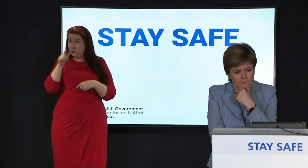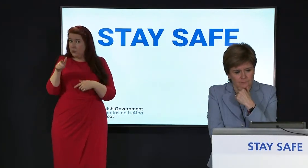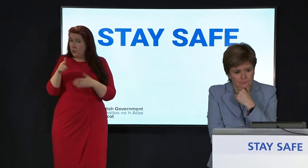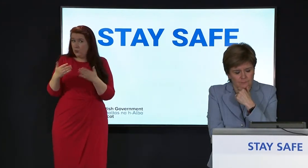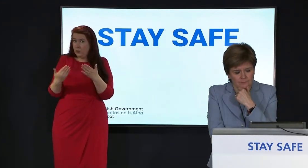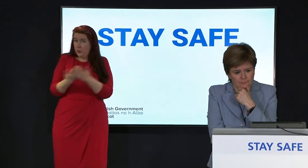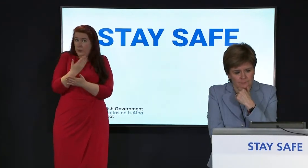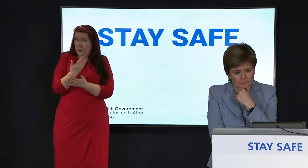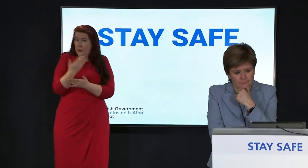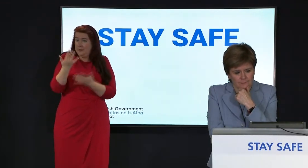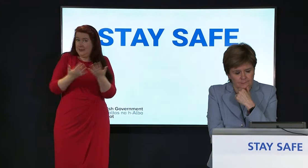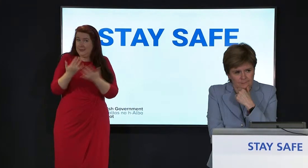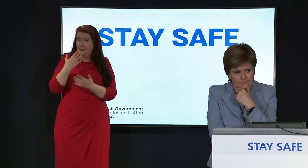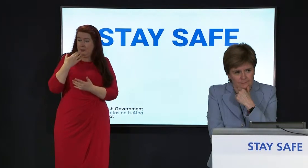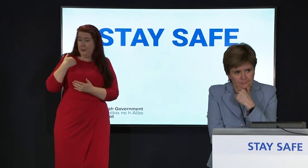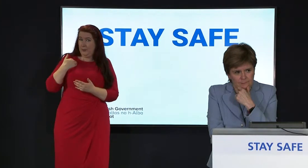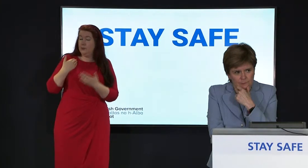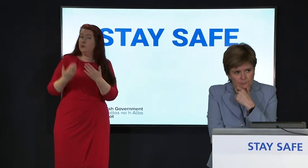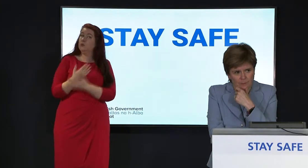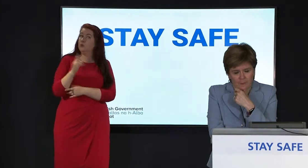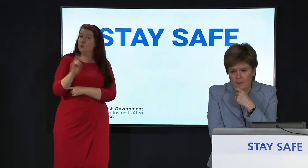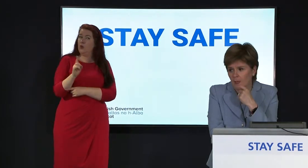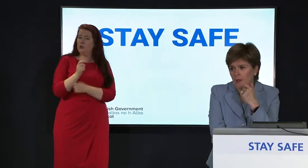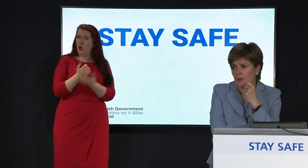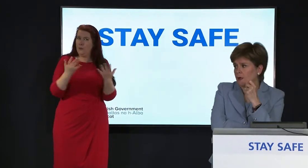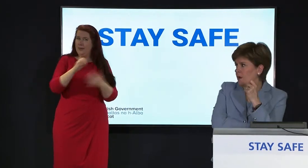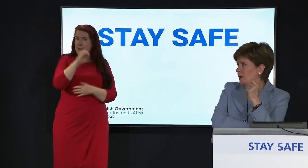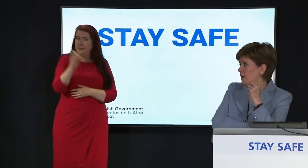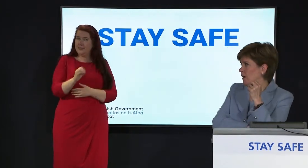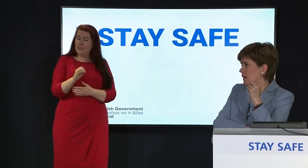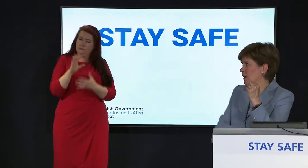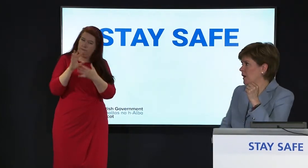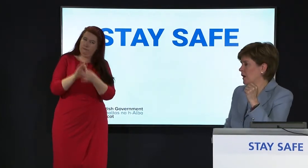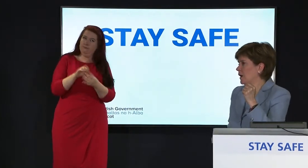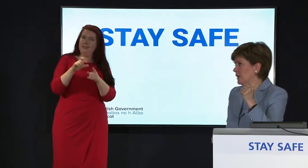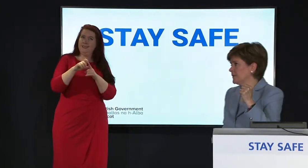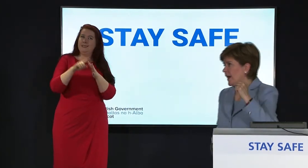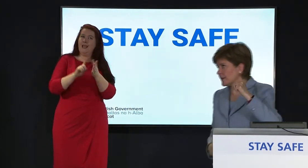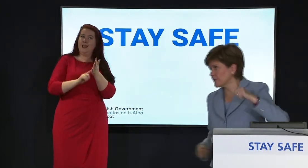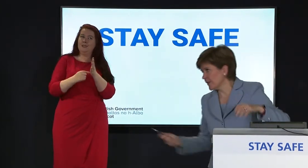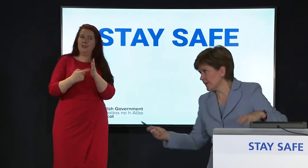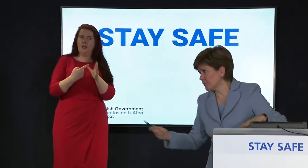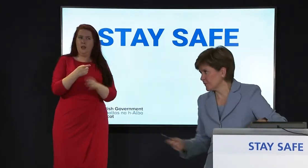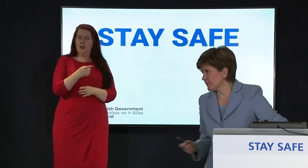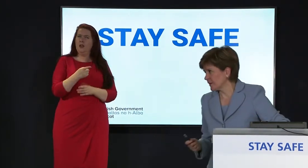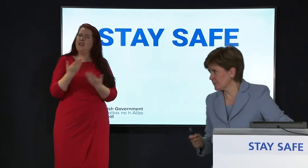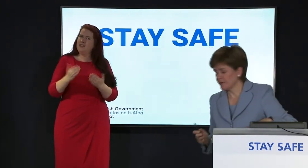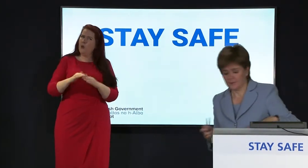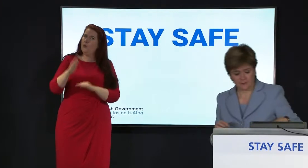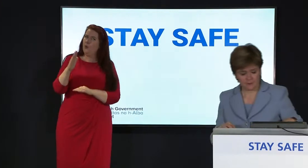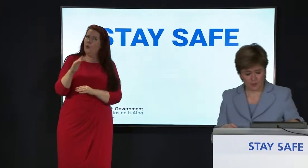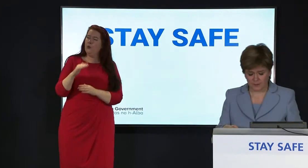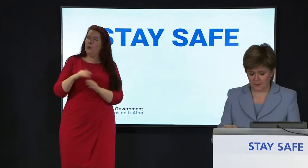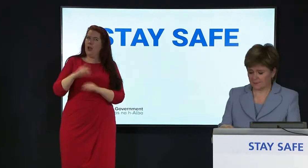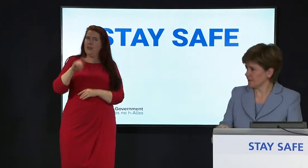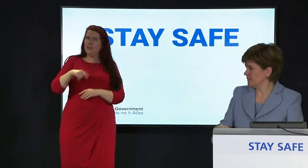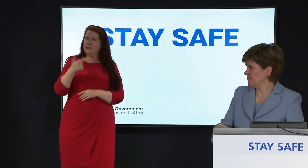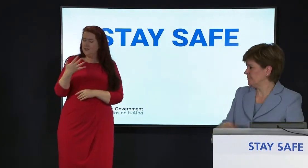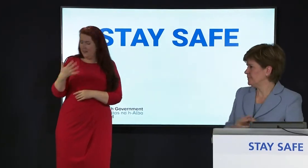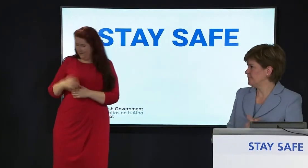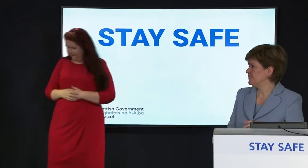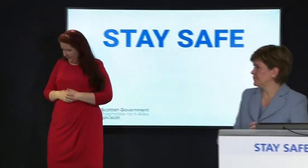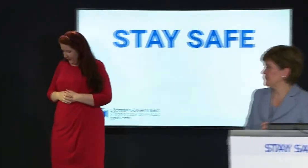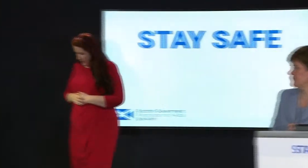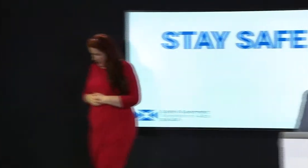up-to-date figure is for what percentage of cases now we can attribute to Delta? It's higher than that now. Gregor might have the up-to-date